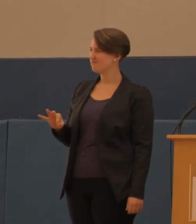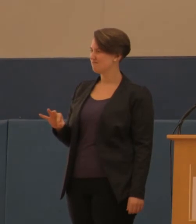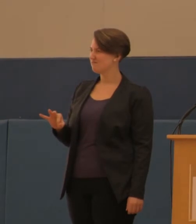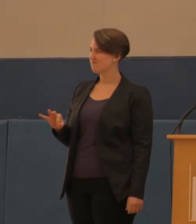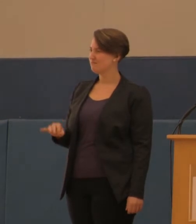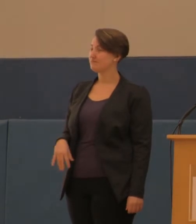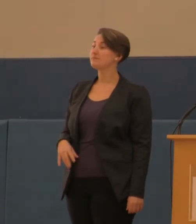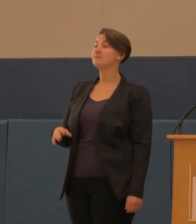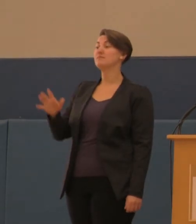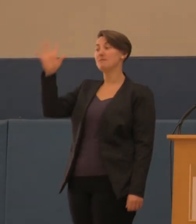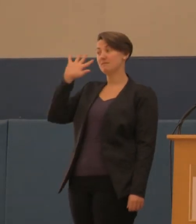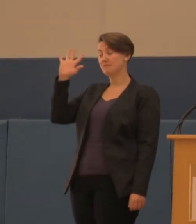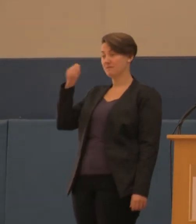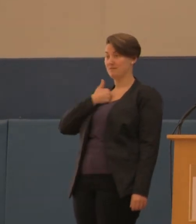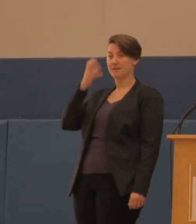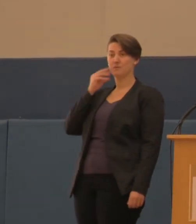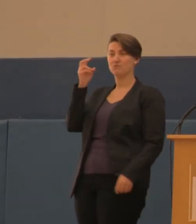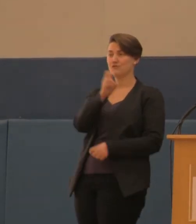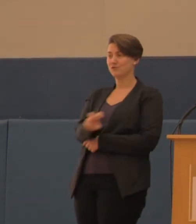When I transitioned,